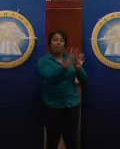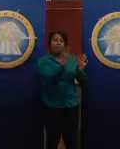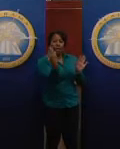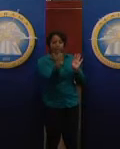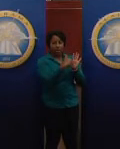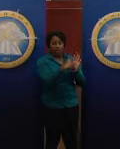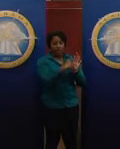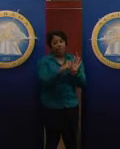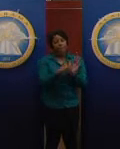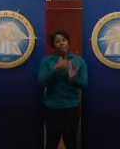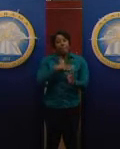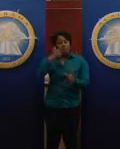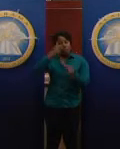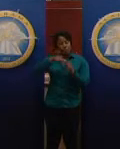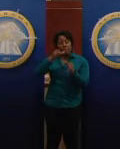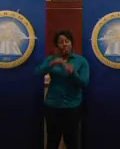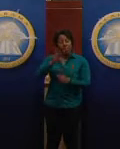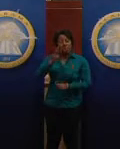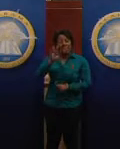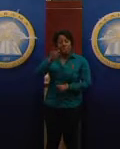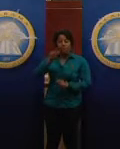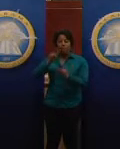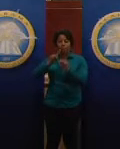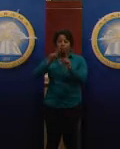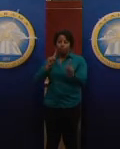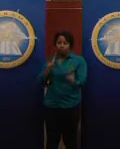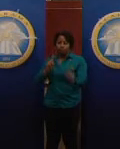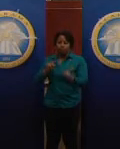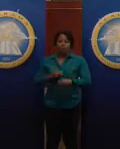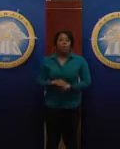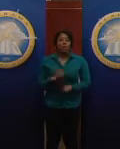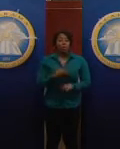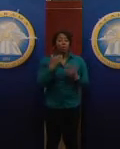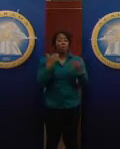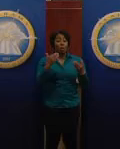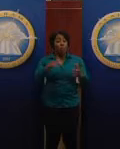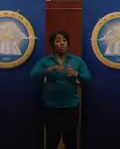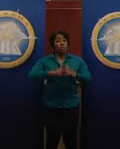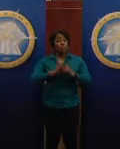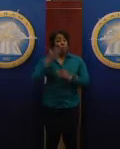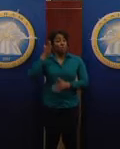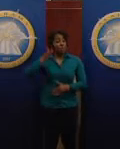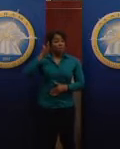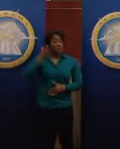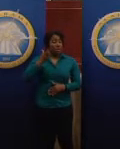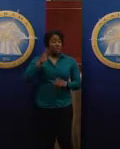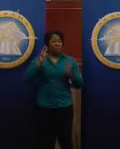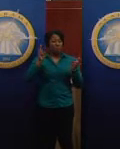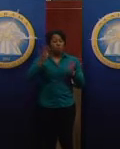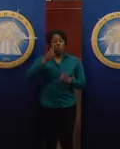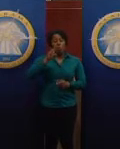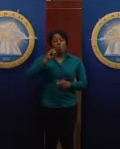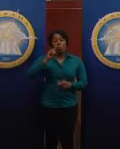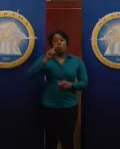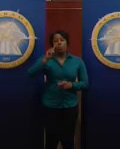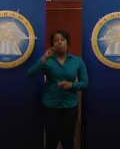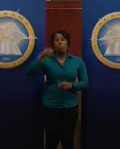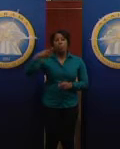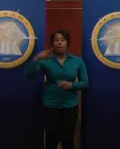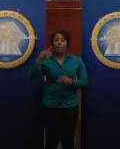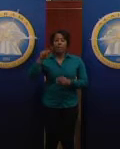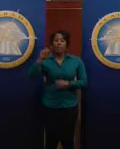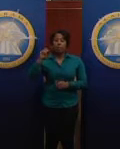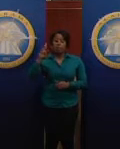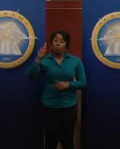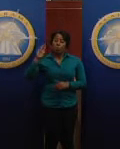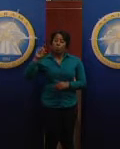6-foot rule. With that, we are going to get started into our presentation on the roadmap to reopening schools. We're going to start that